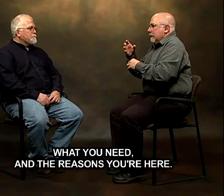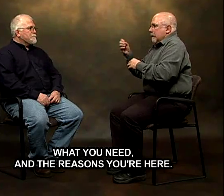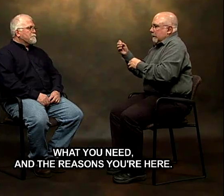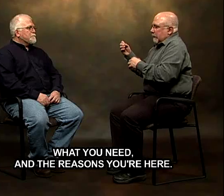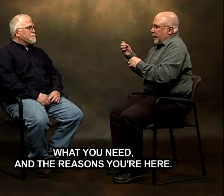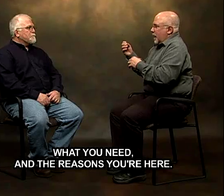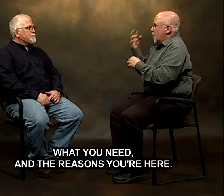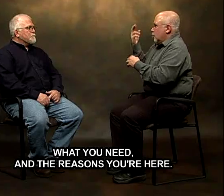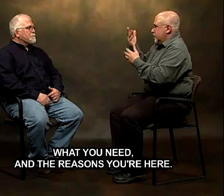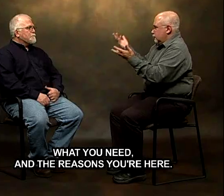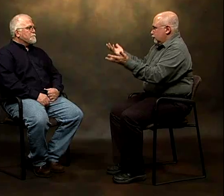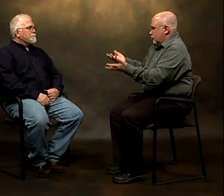here.